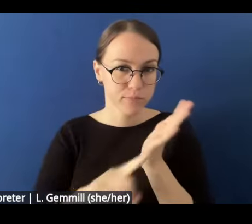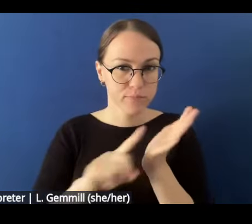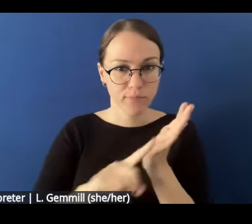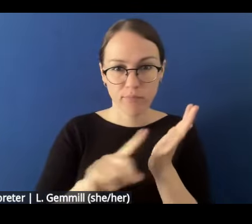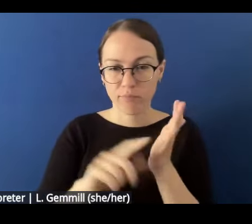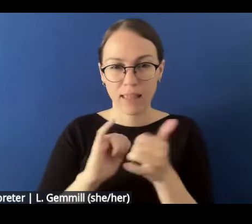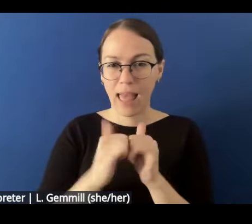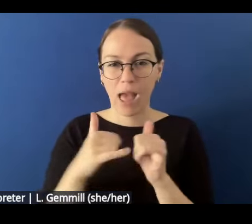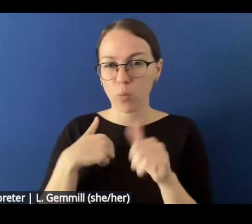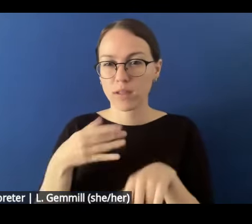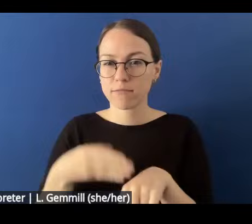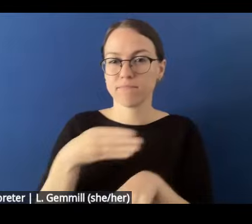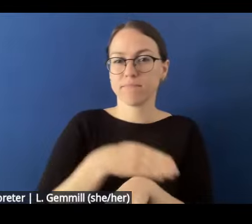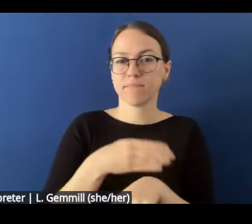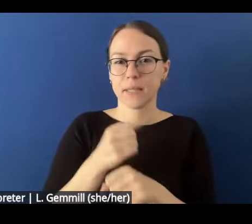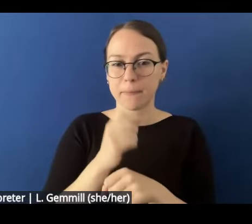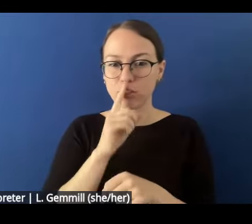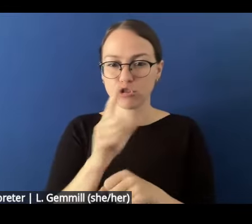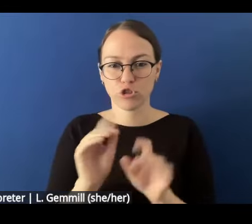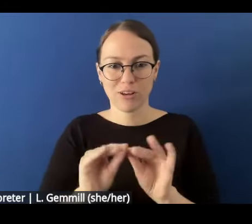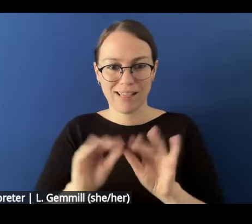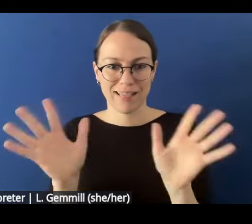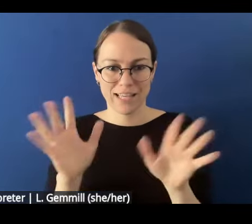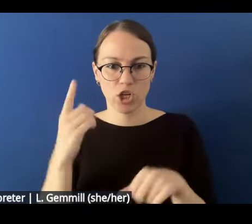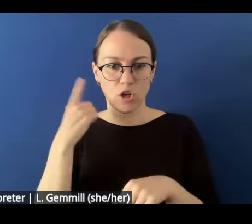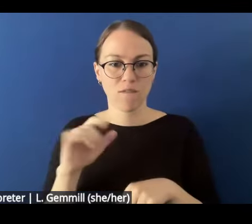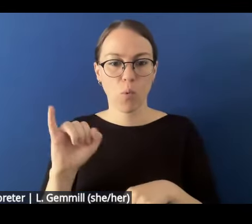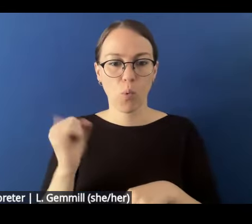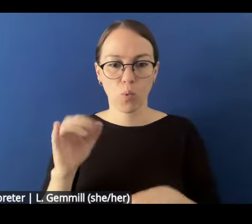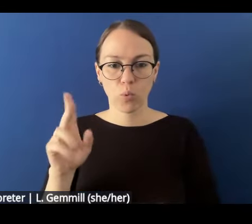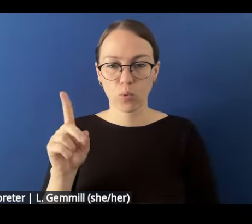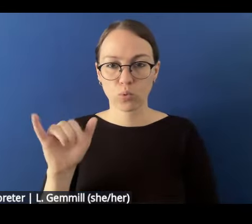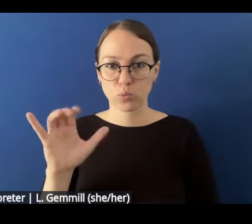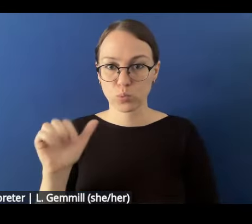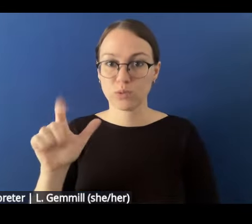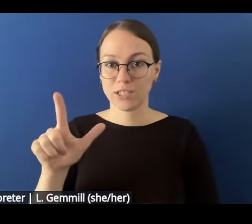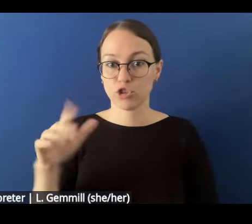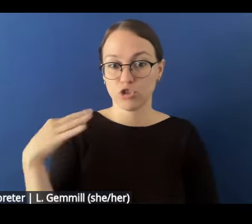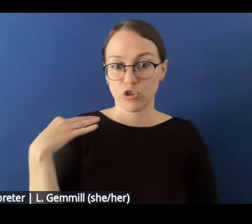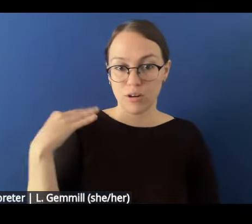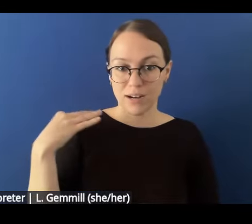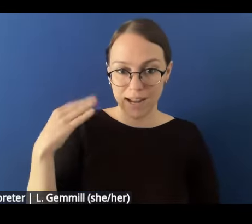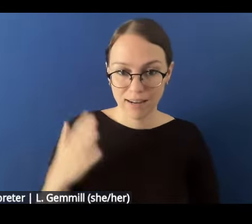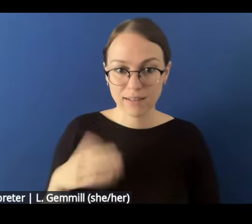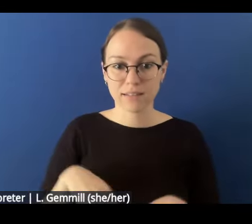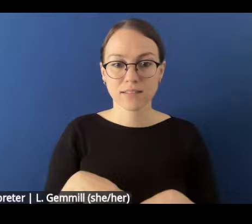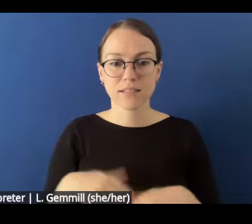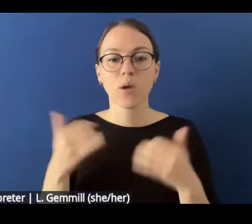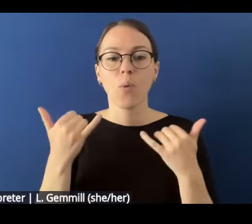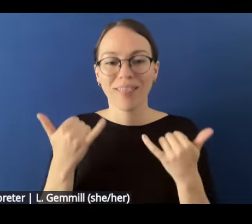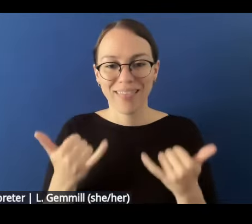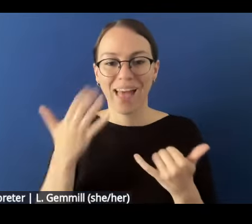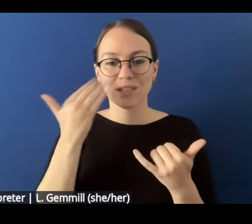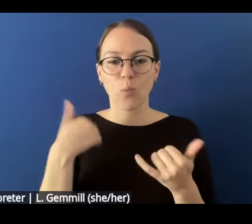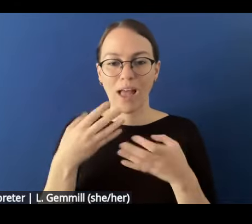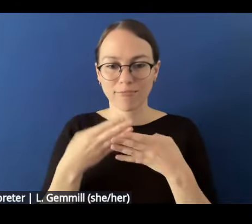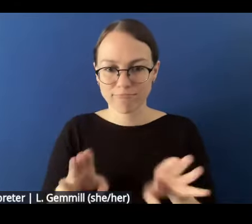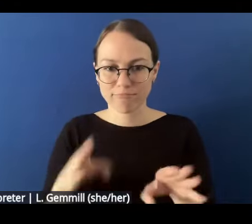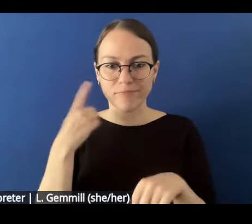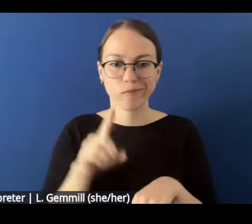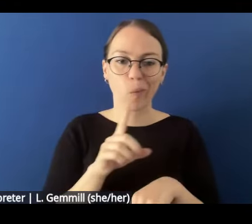judicial candidates. So that's why it's broken out into nominating petitions for partisan state offices and federal offices. Judicial